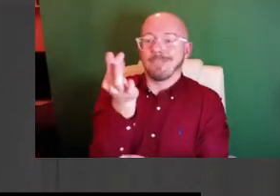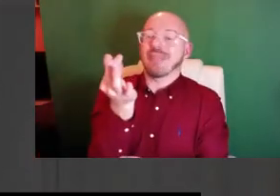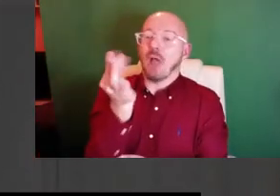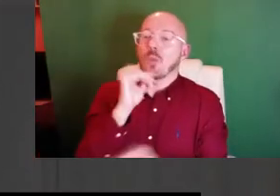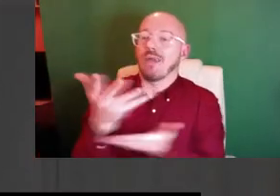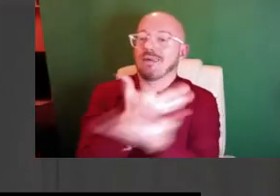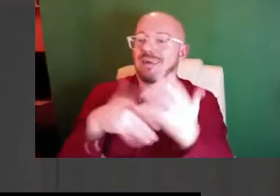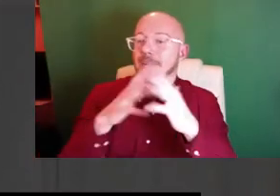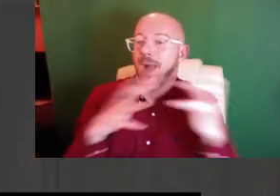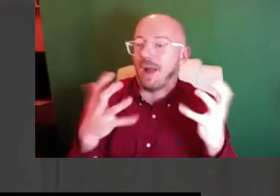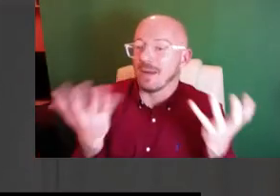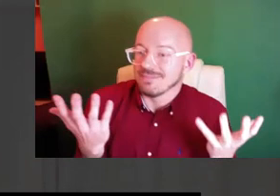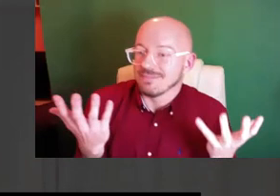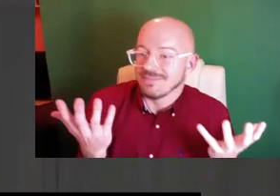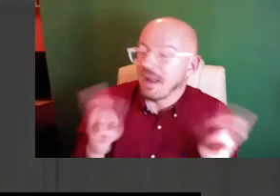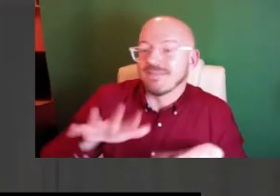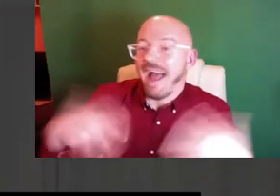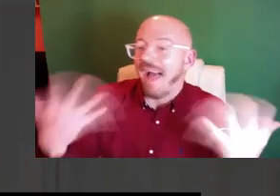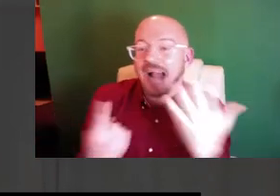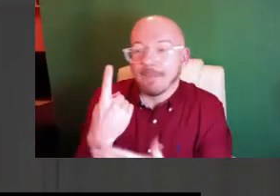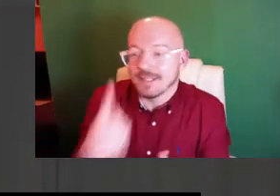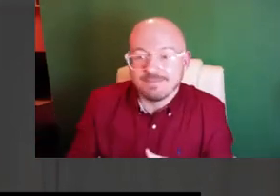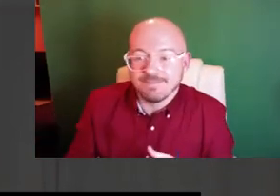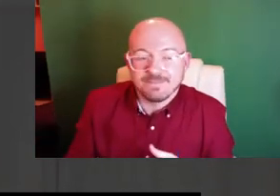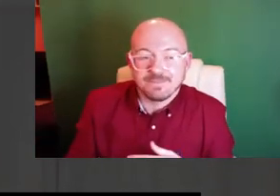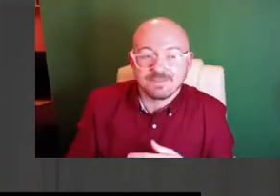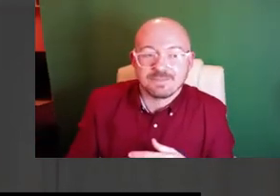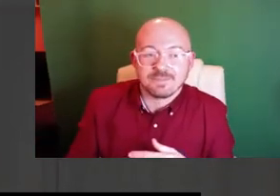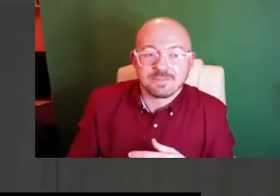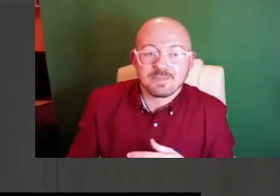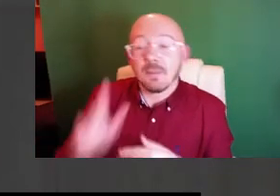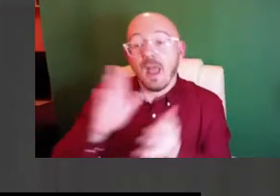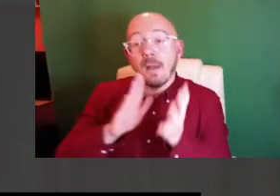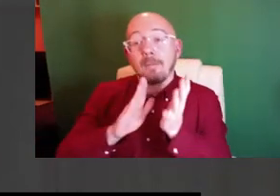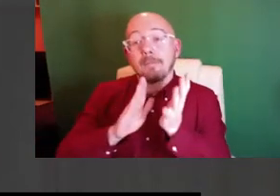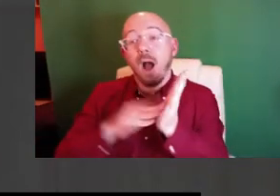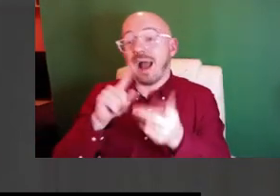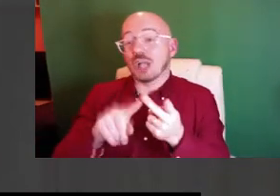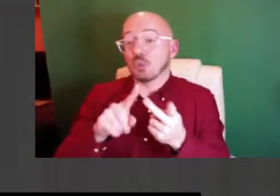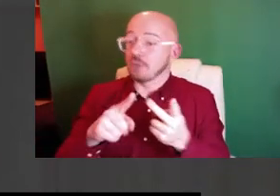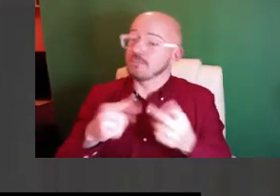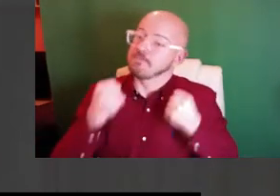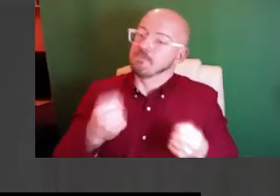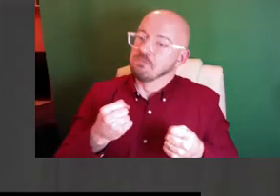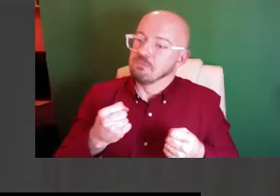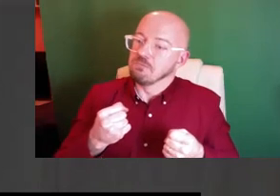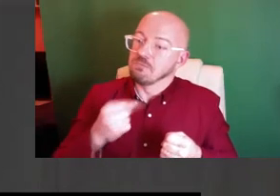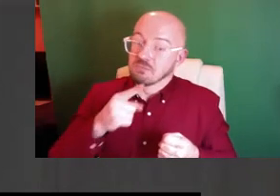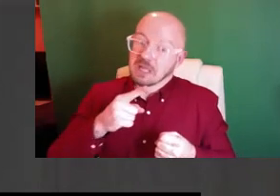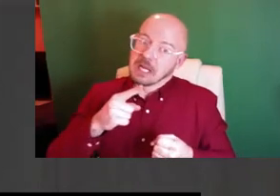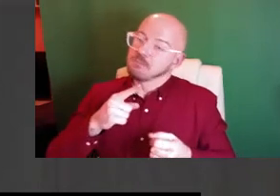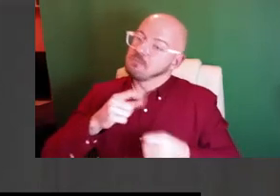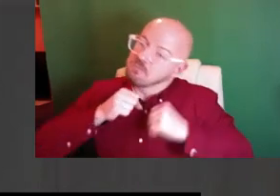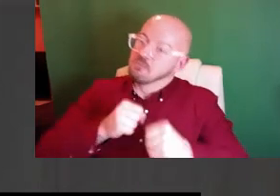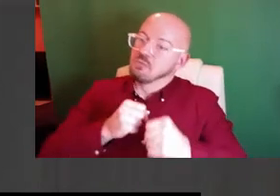ballot, whether it would be taken to the next stage and be discussed in Parliament, and unfortunately that's not yet been picked up through a private